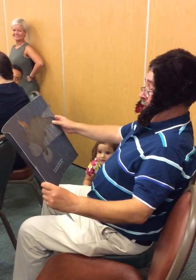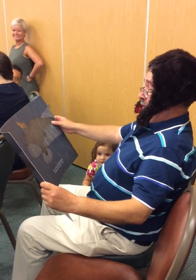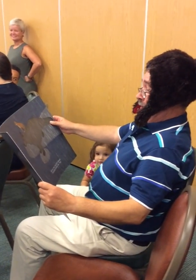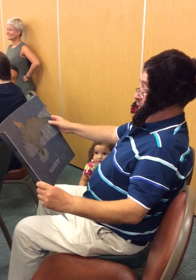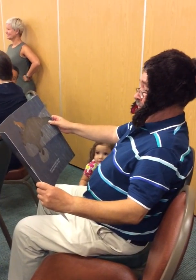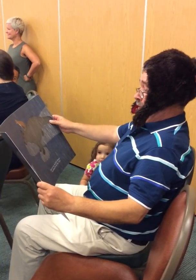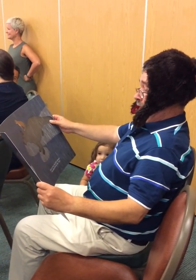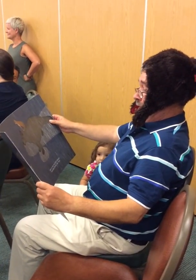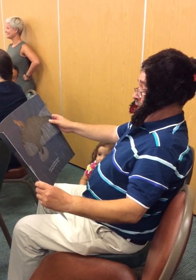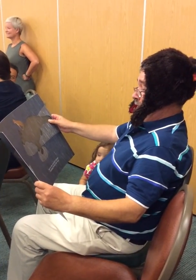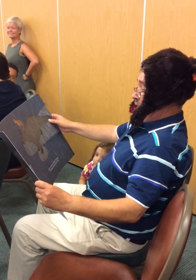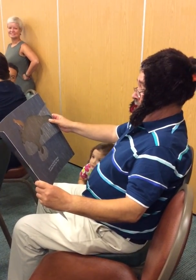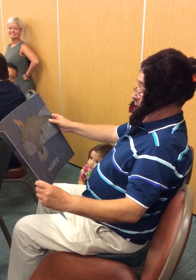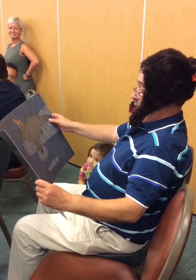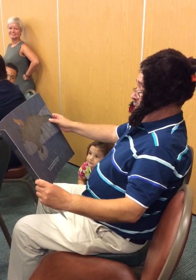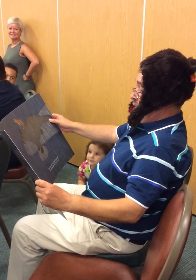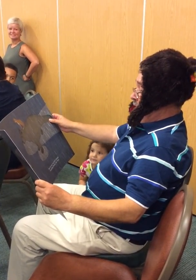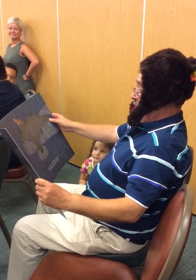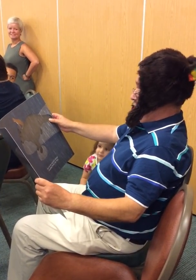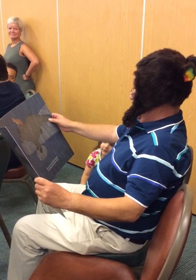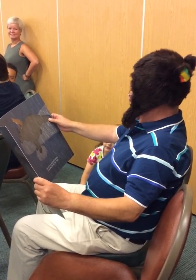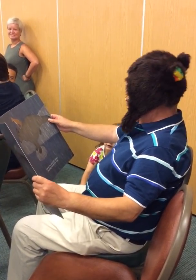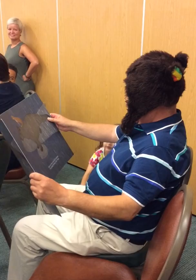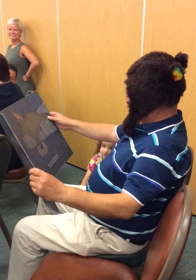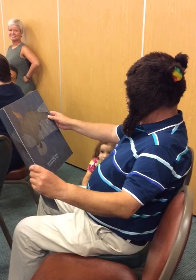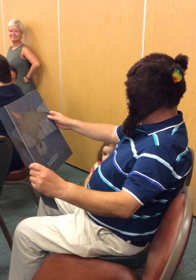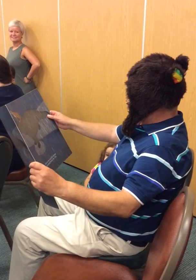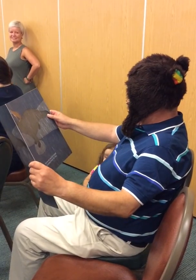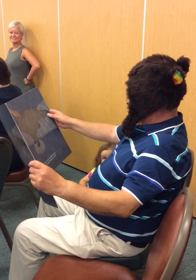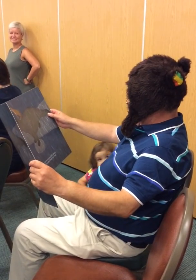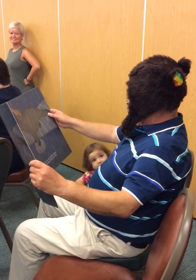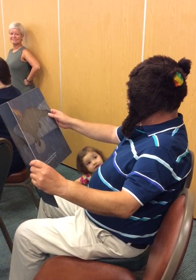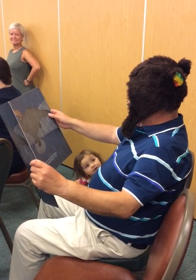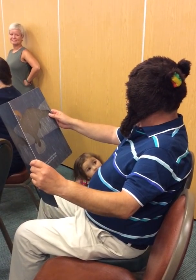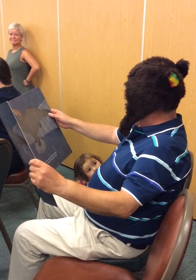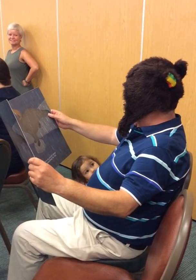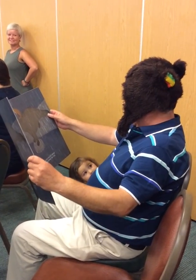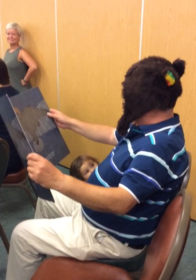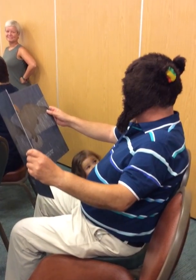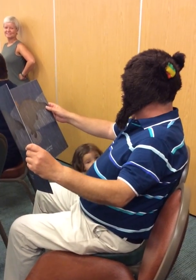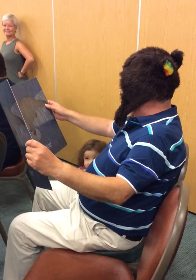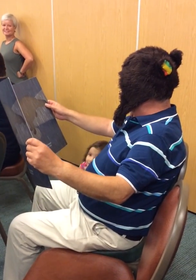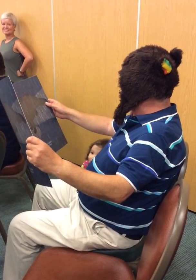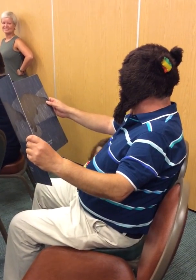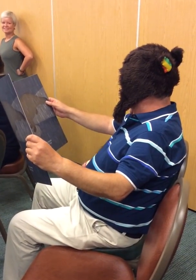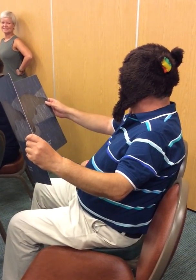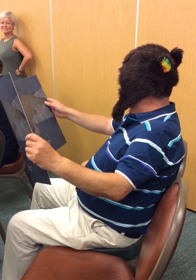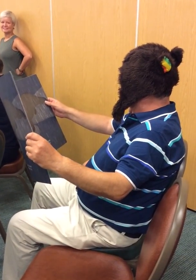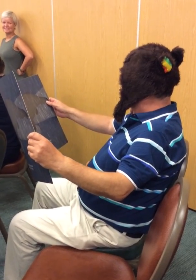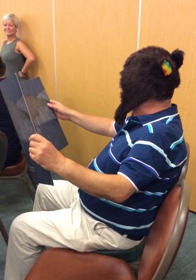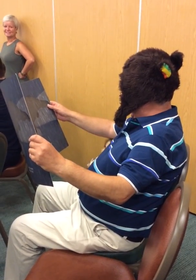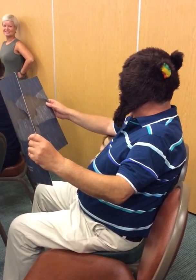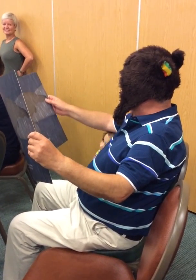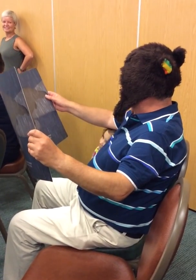It rained and rained, and they worked and worked. And no one was left behind,